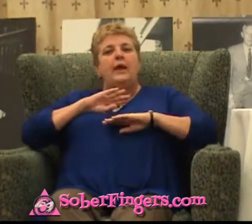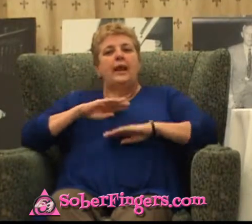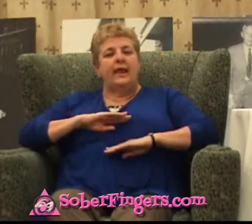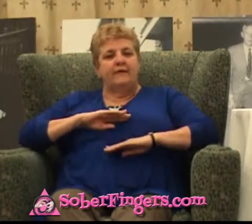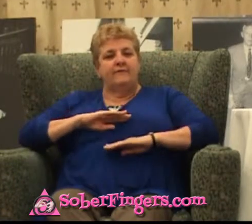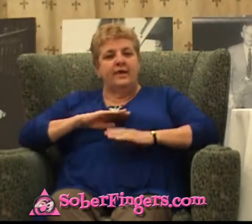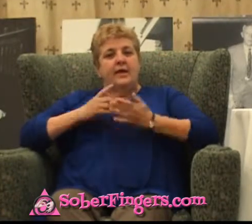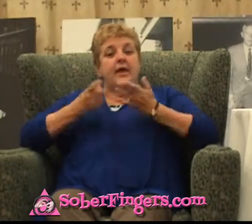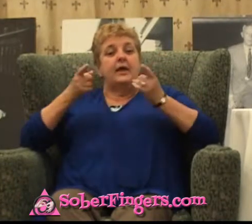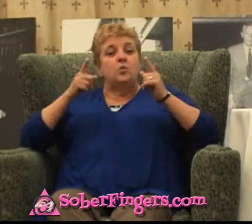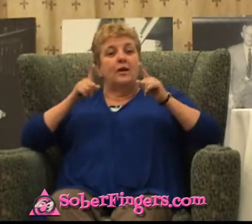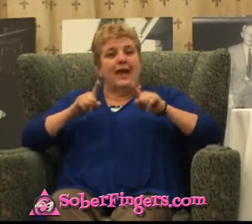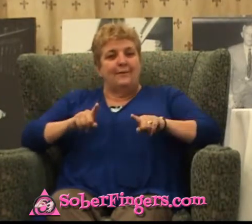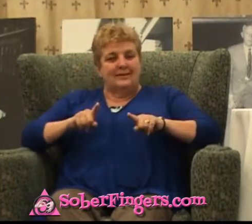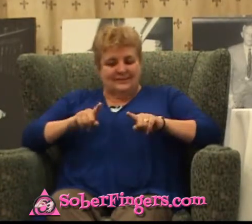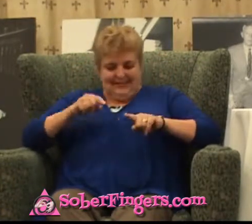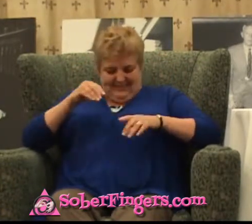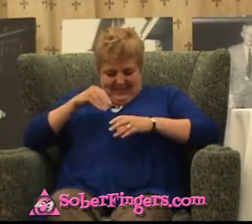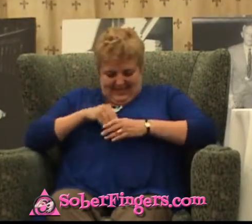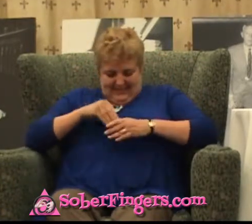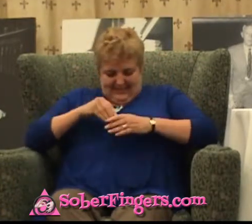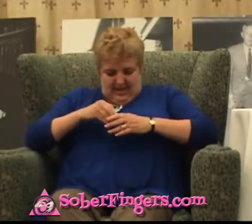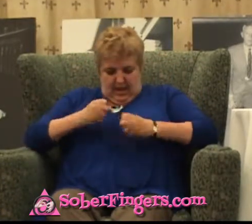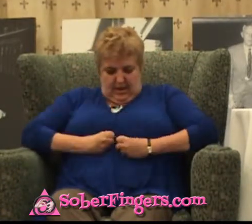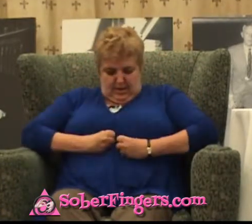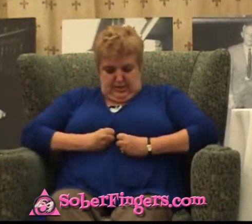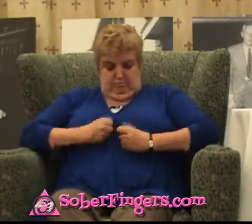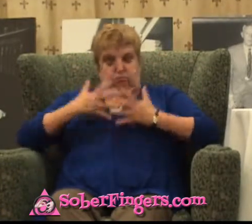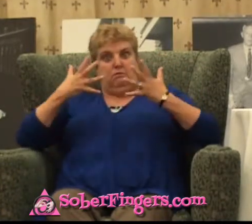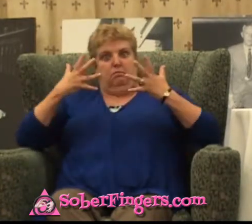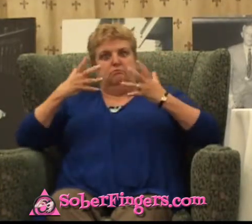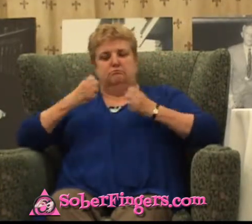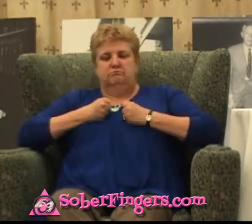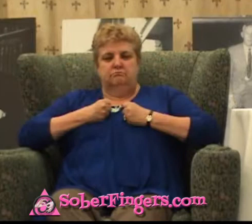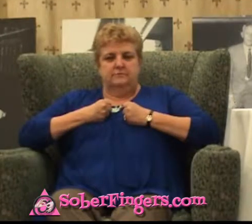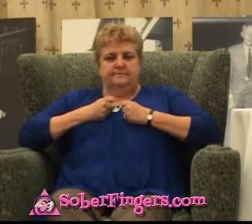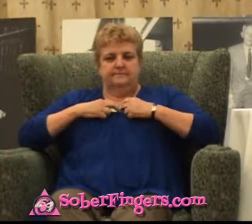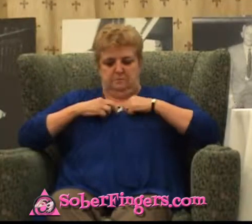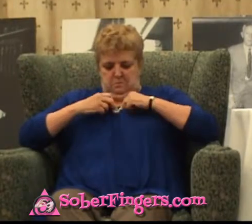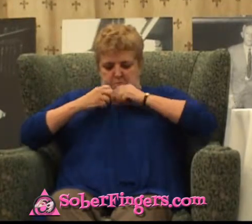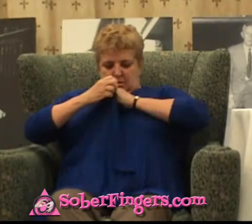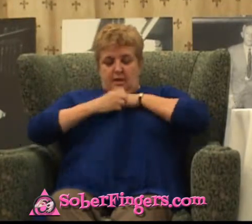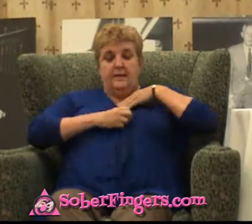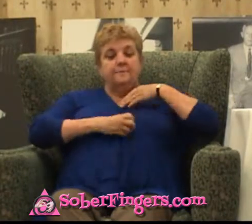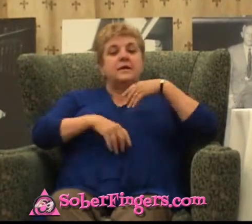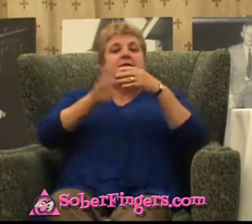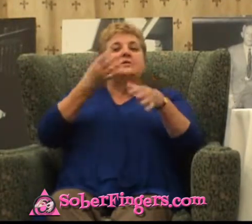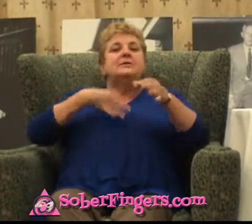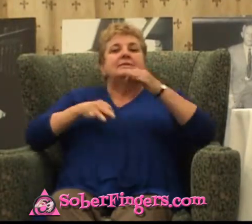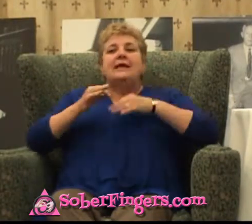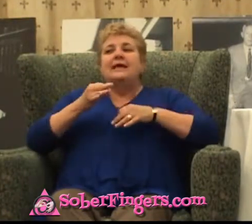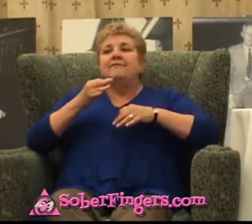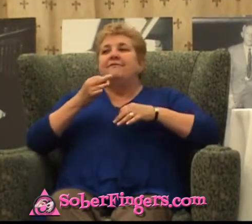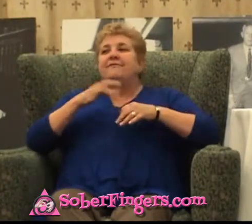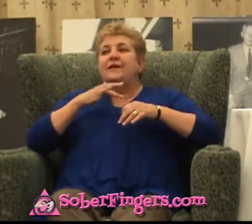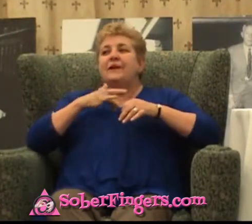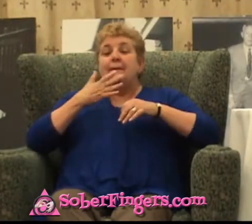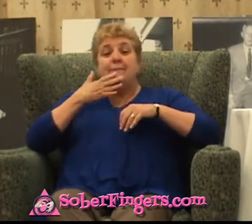beast inside of me that I didn't even know existed. Instead of getting a little relief, I get a new level of powerless